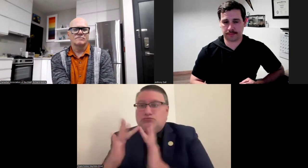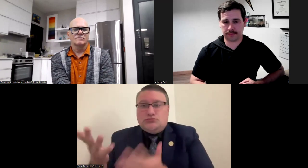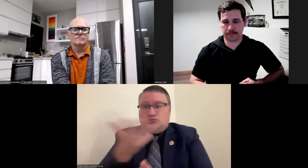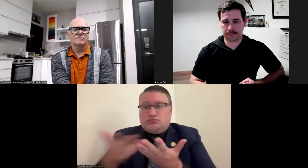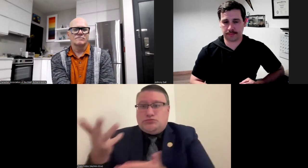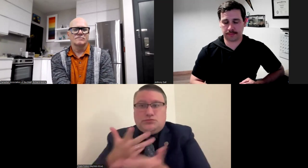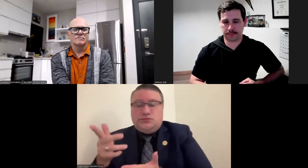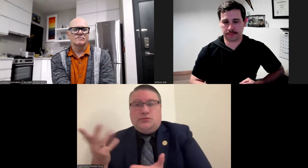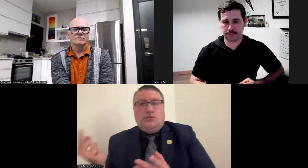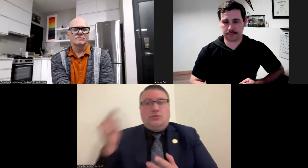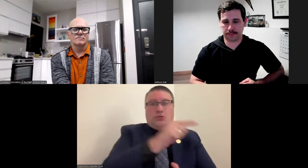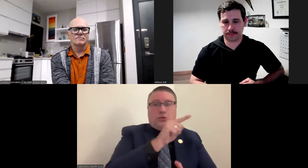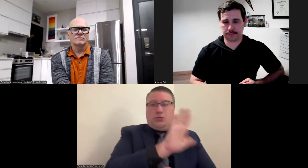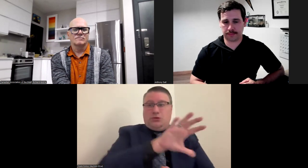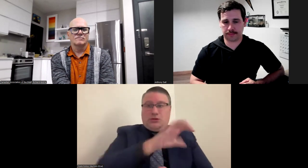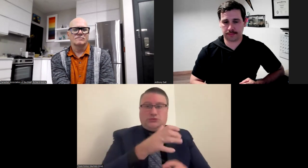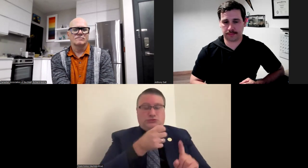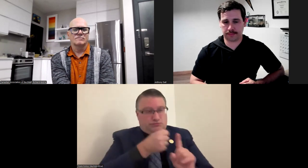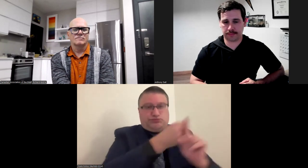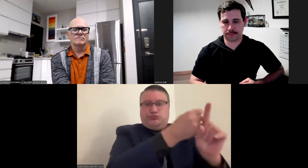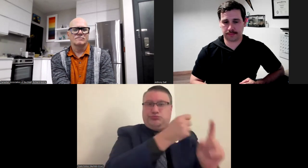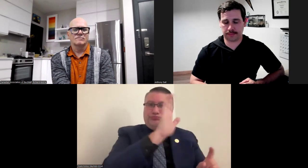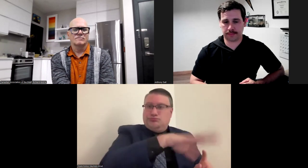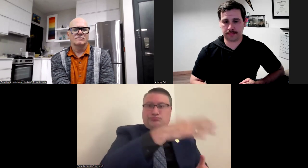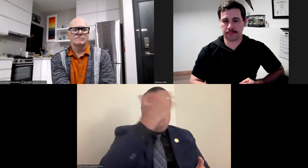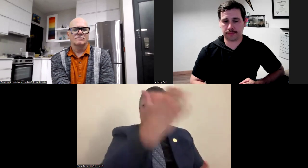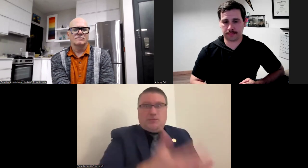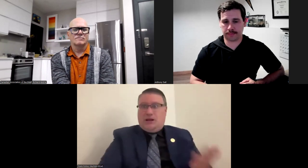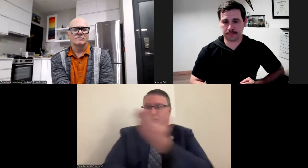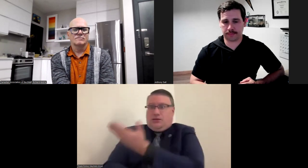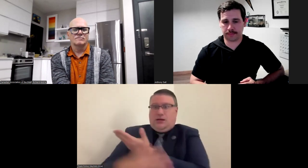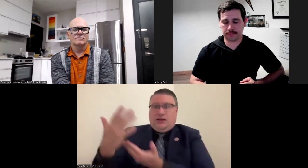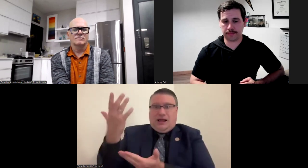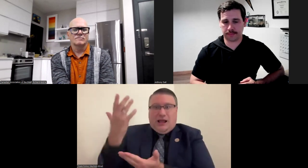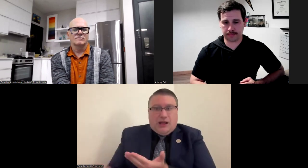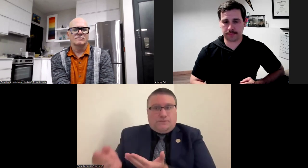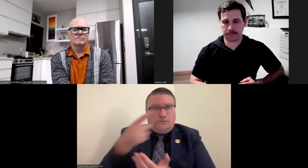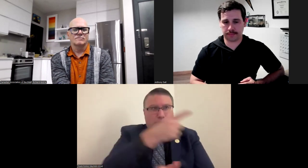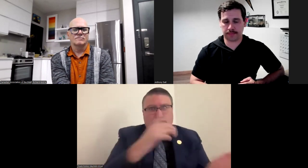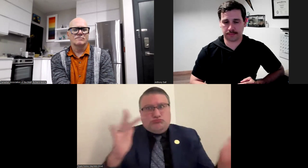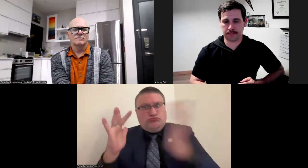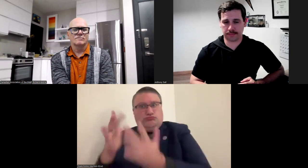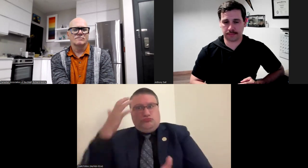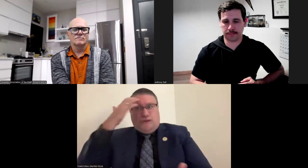language, you can get that person's information, take some of the learnings they have from their work back to your country and bring it to the government.